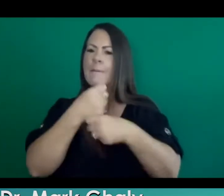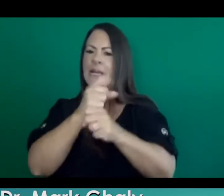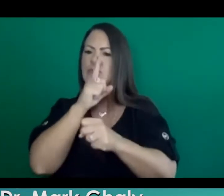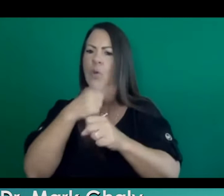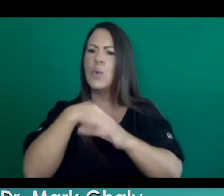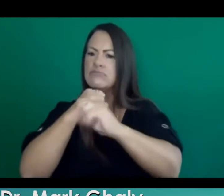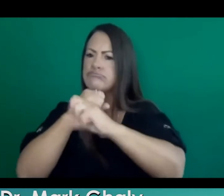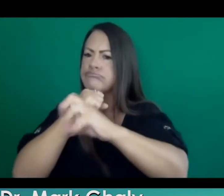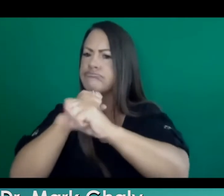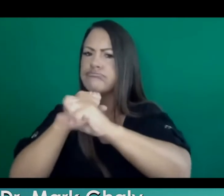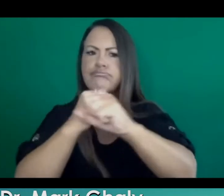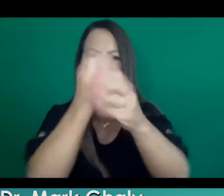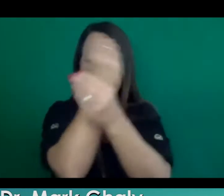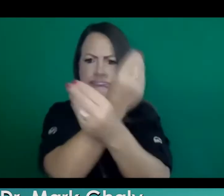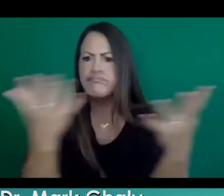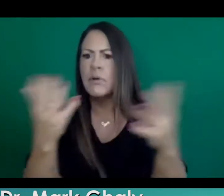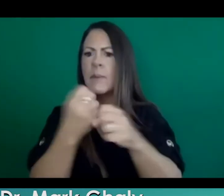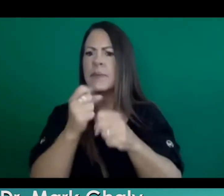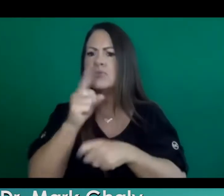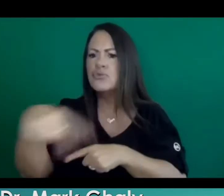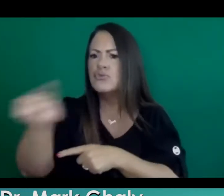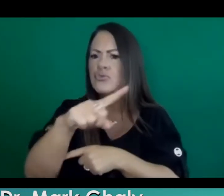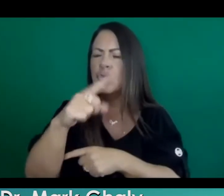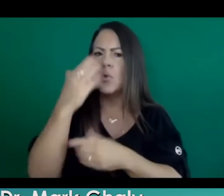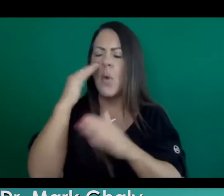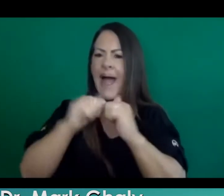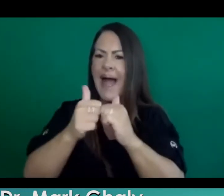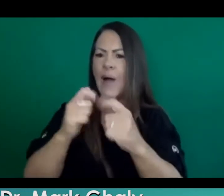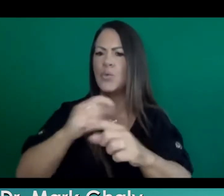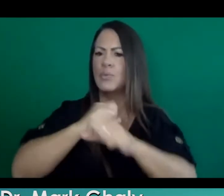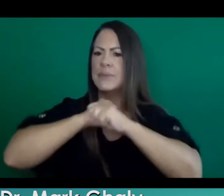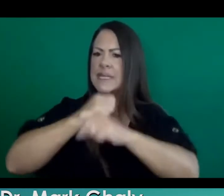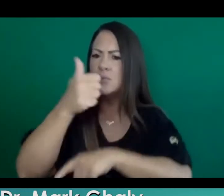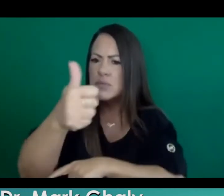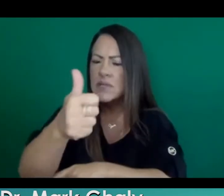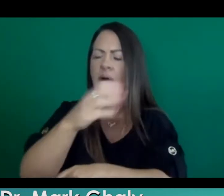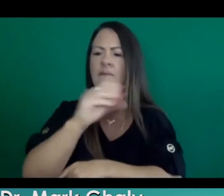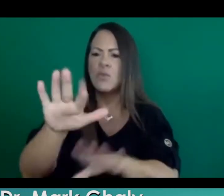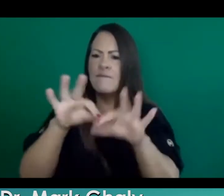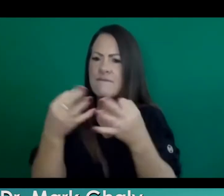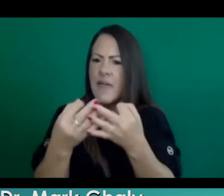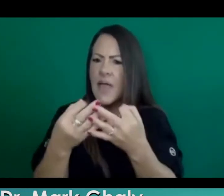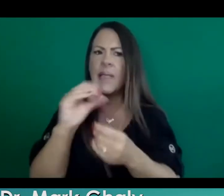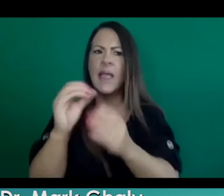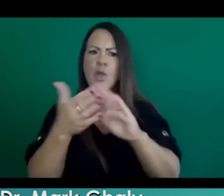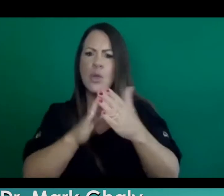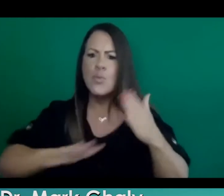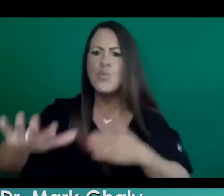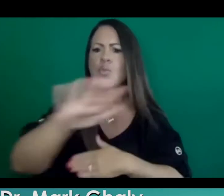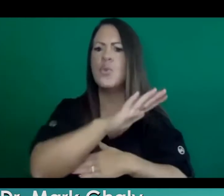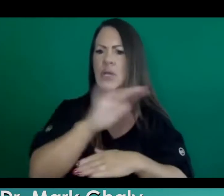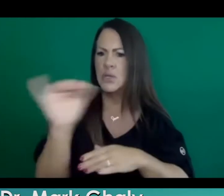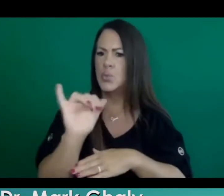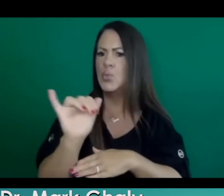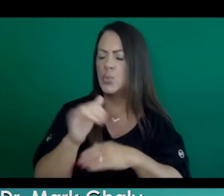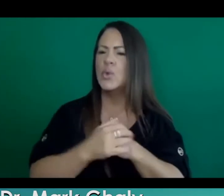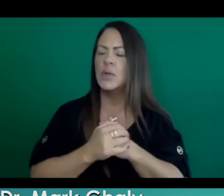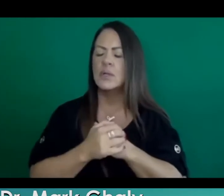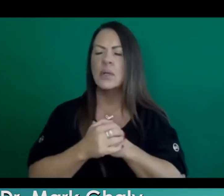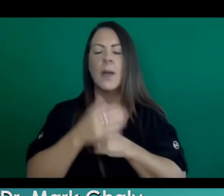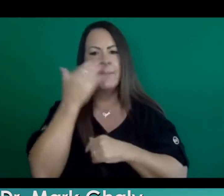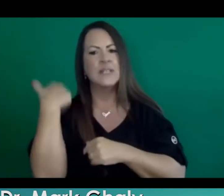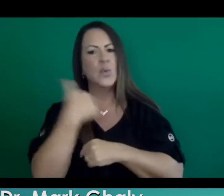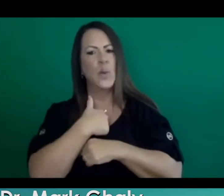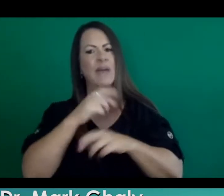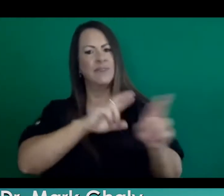to think through so that we make sure we protect ourselves, our families, and our community as we take and prepare for flu